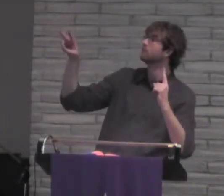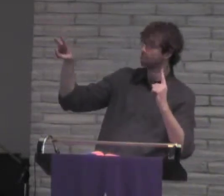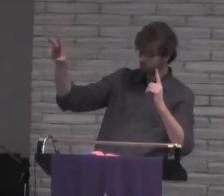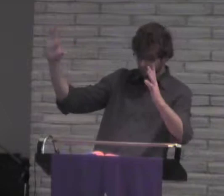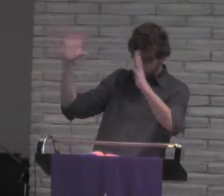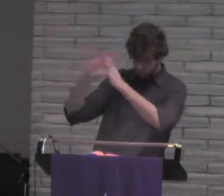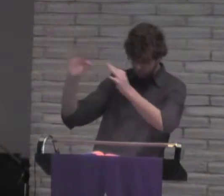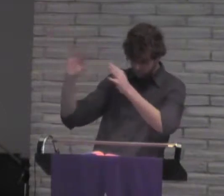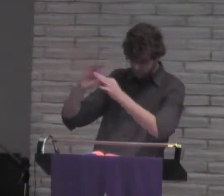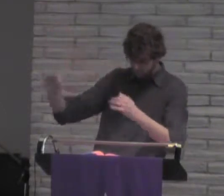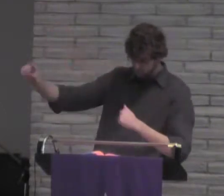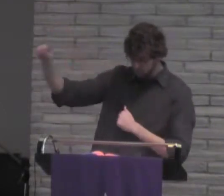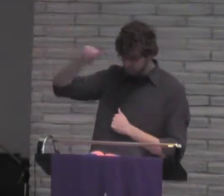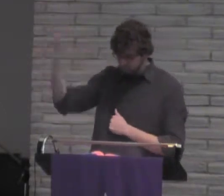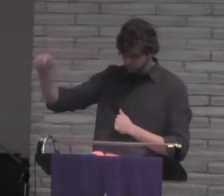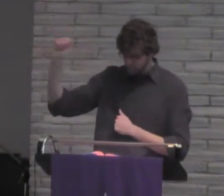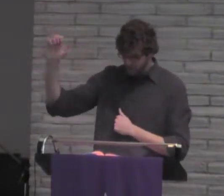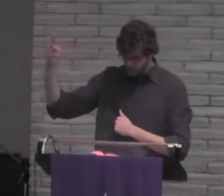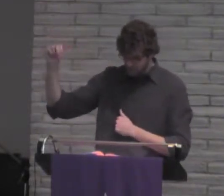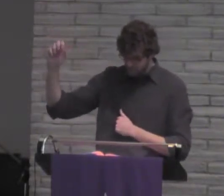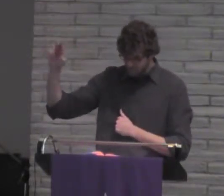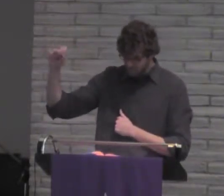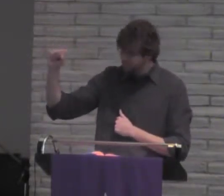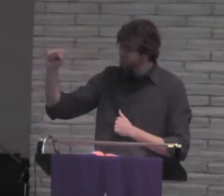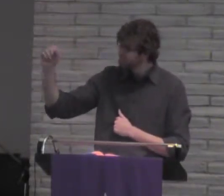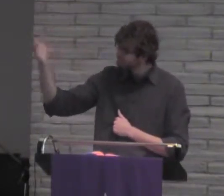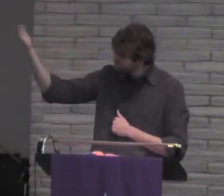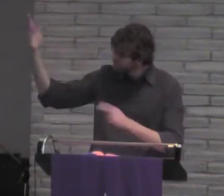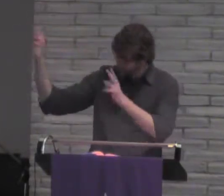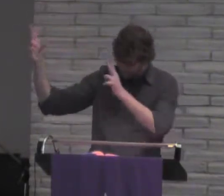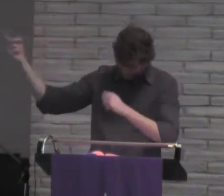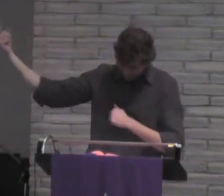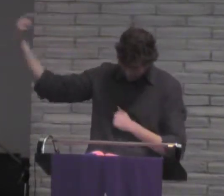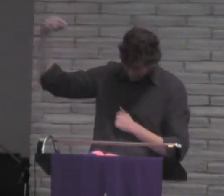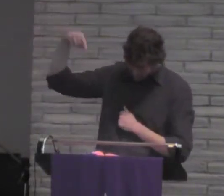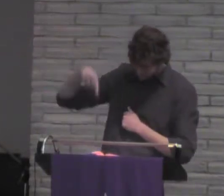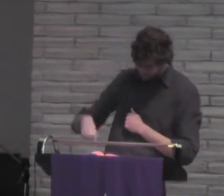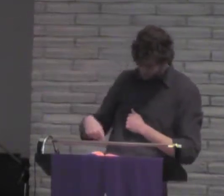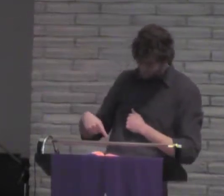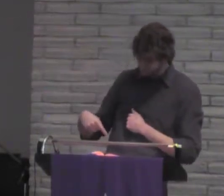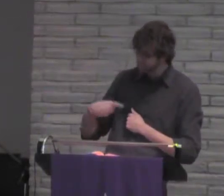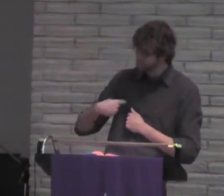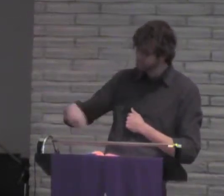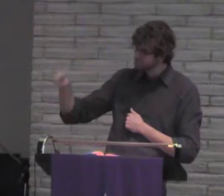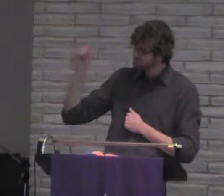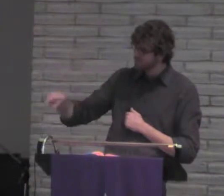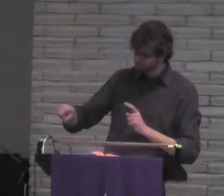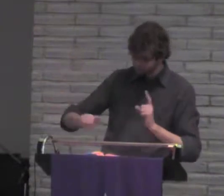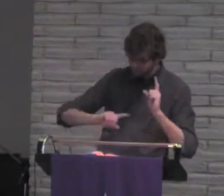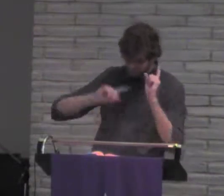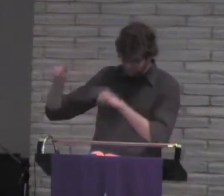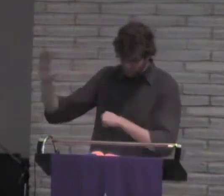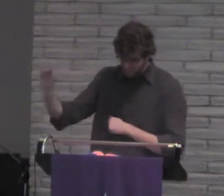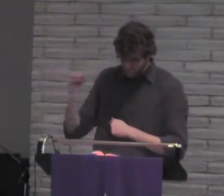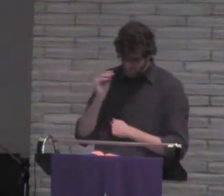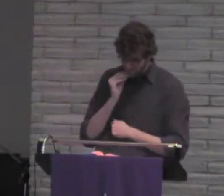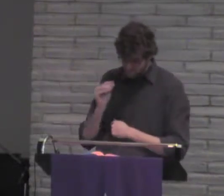When Jesus reached the spot, he looked up and said to him, "Zacchaeus, come down immediately. I must stay at